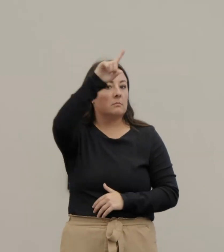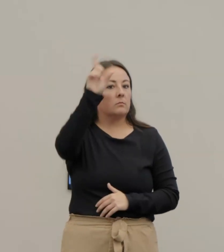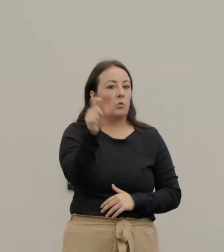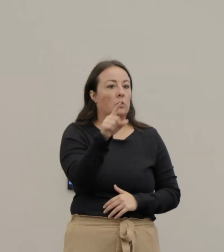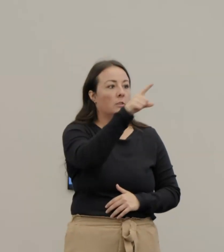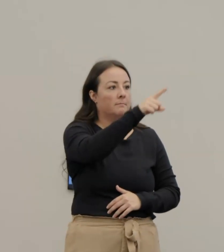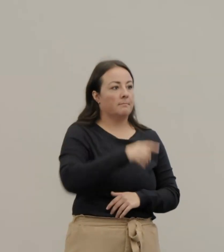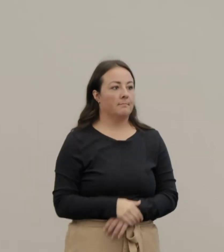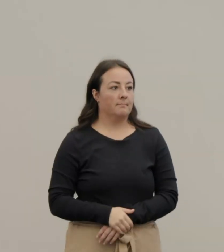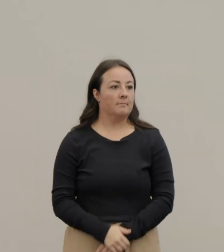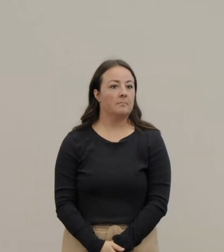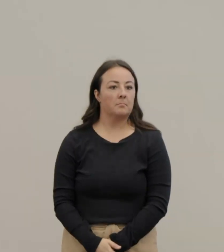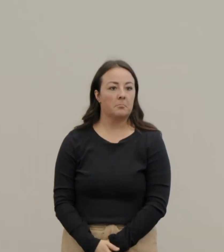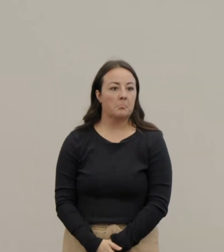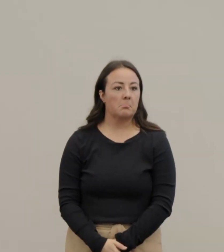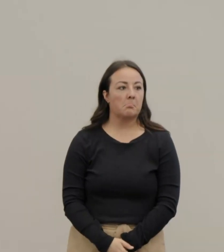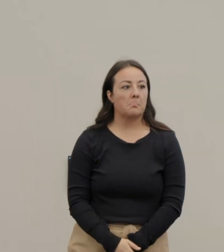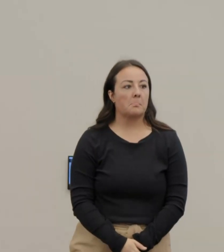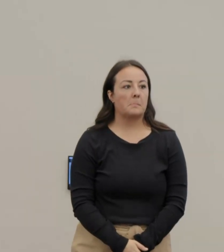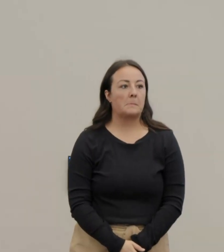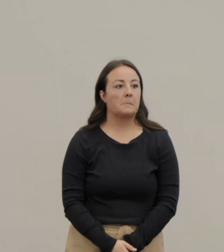in the back.